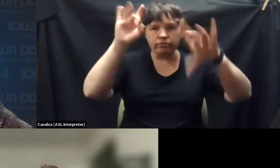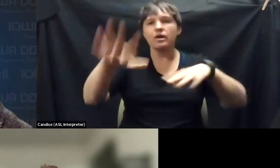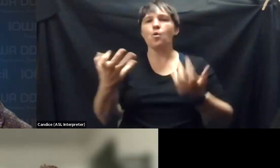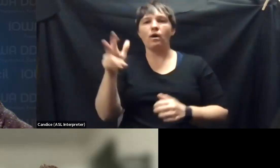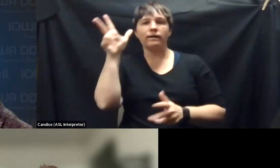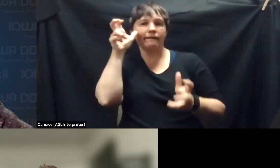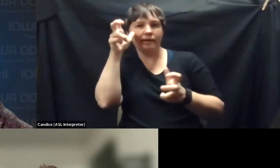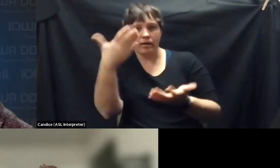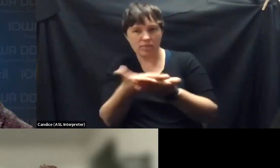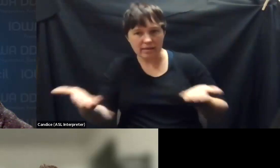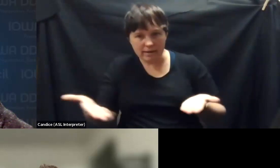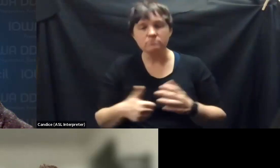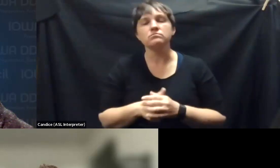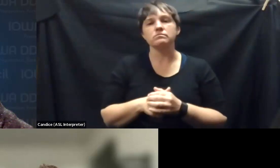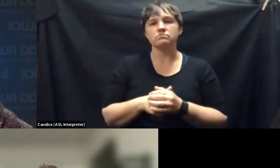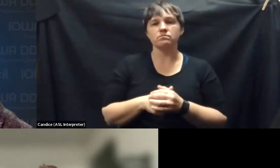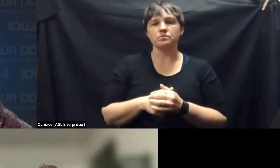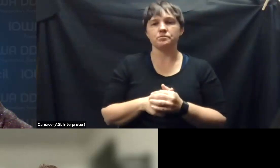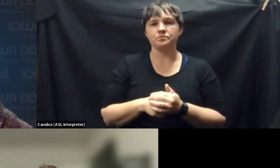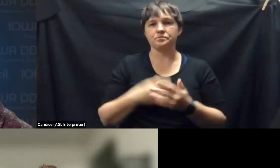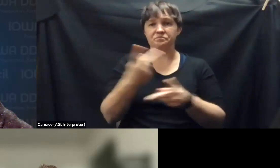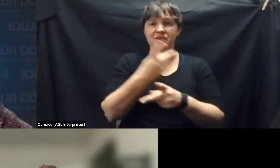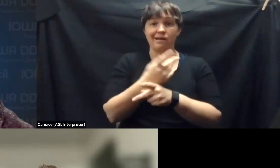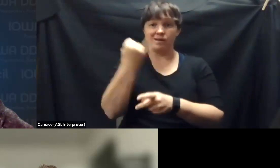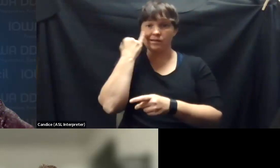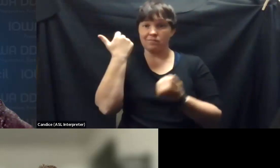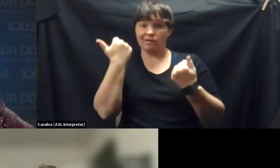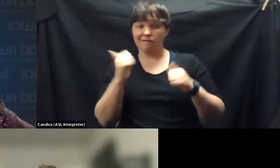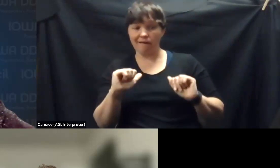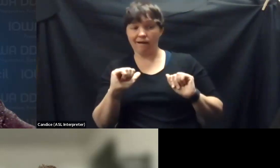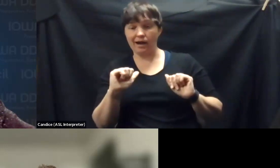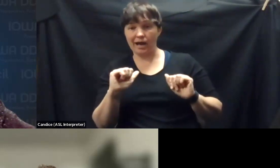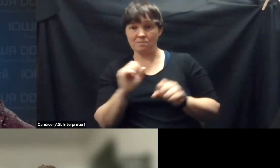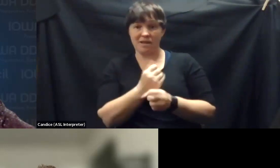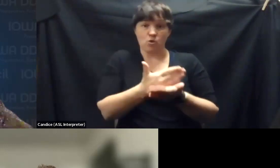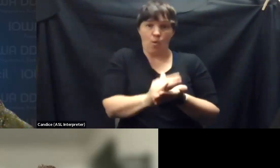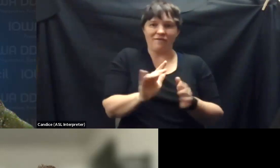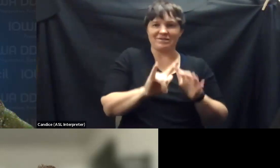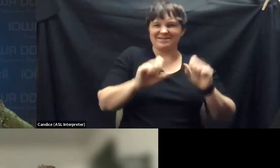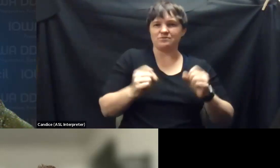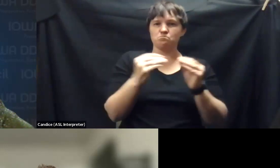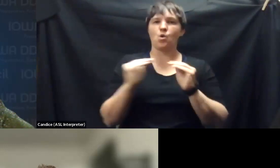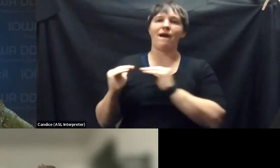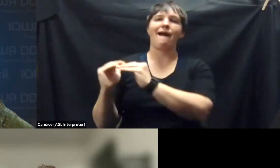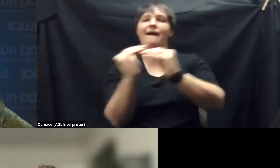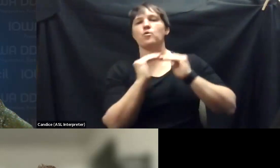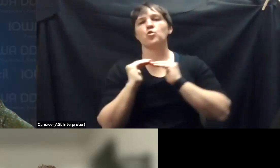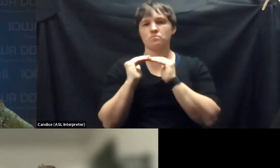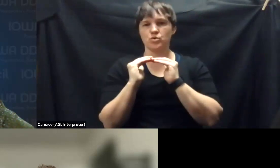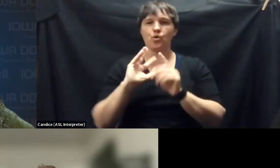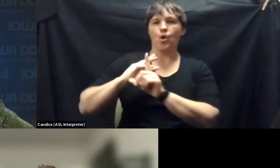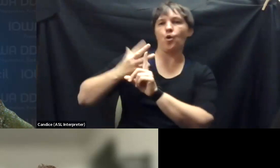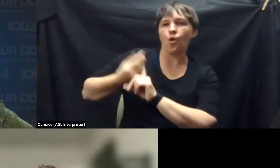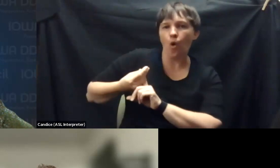things and figure out, if they can make this waiver system more equitable, more